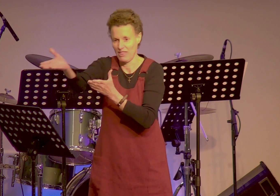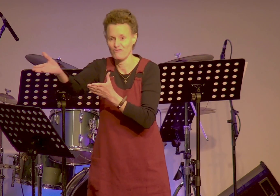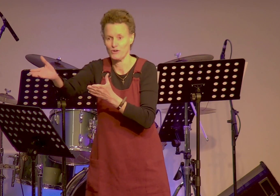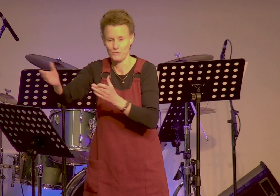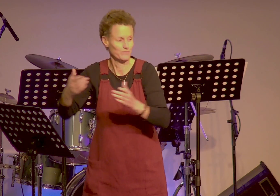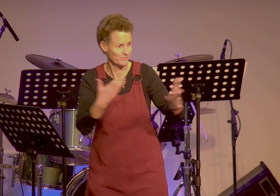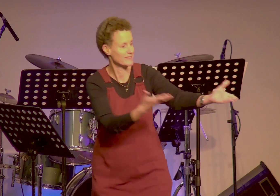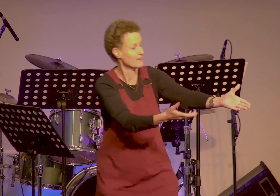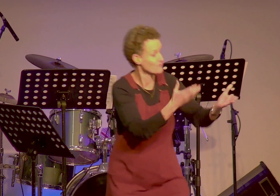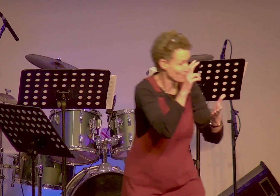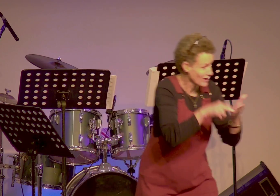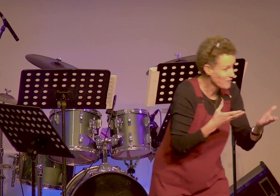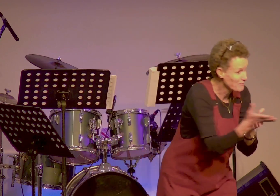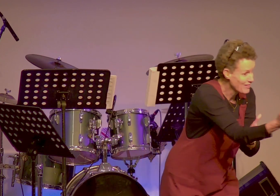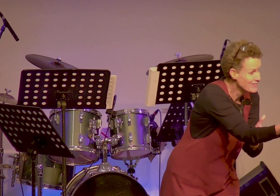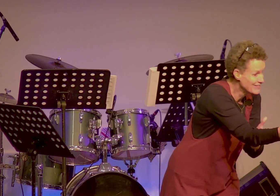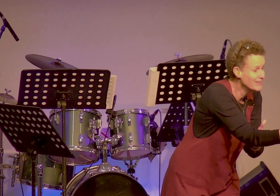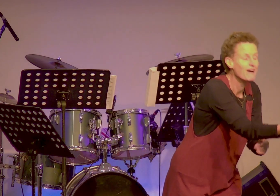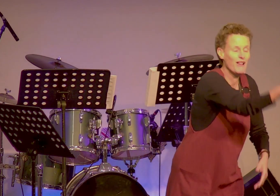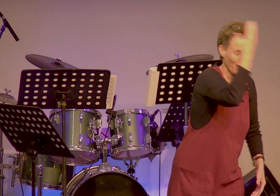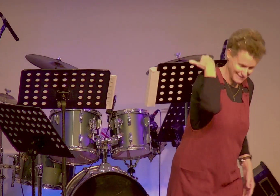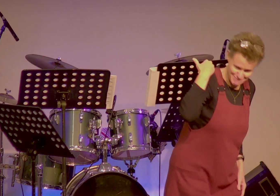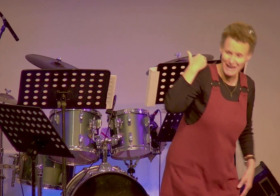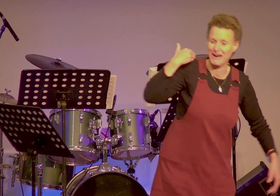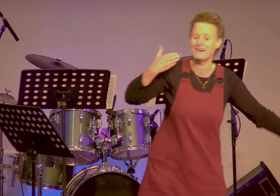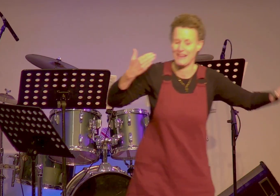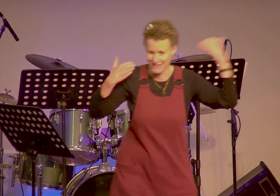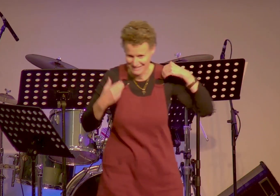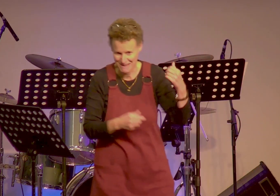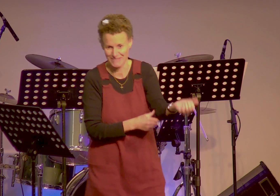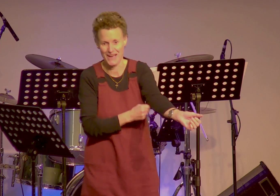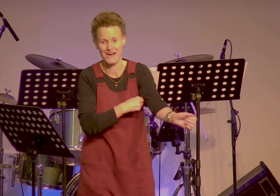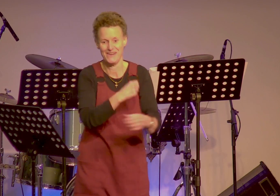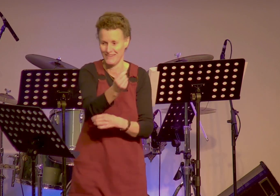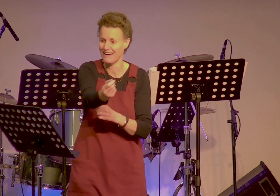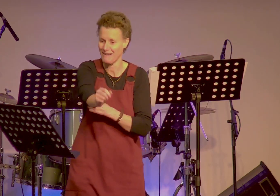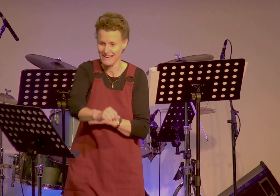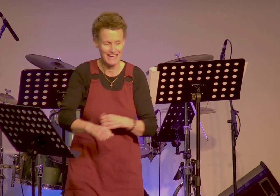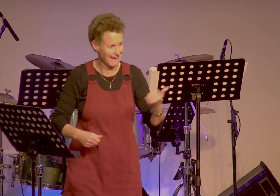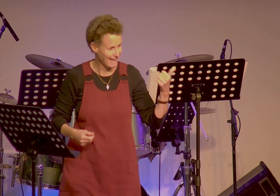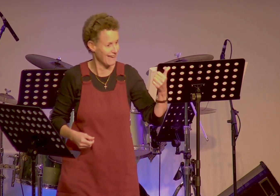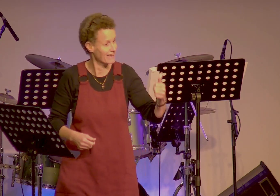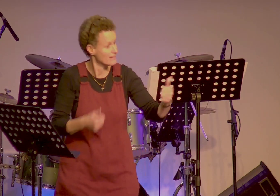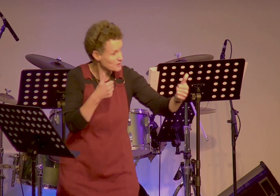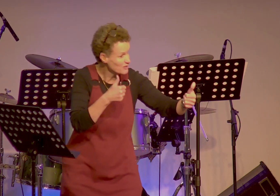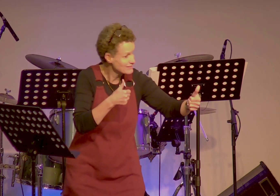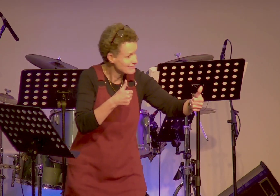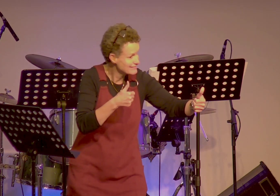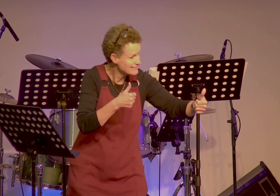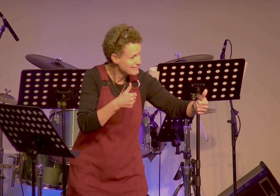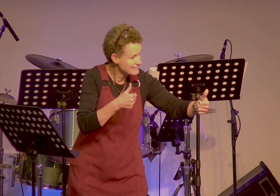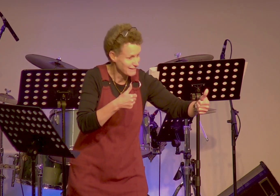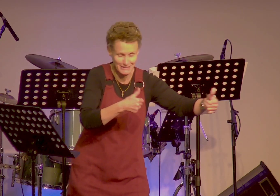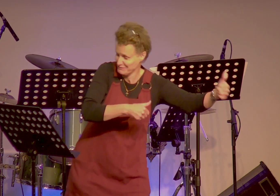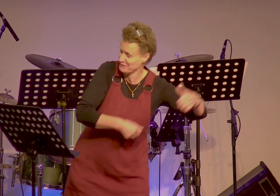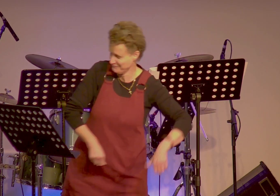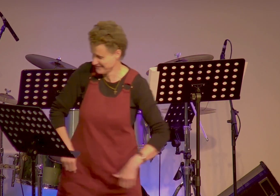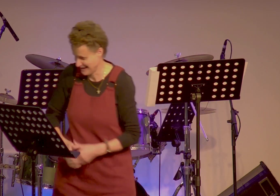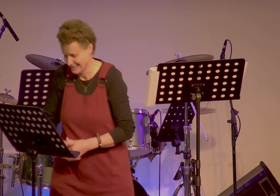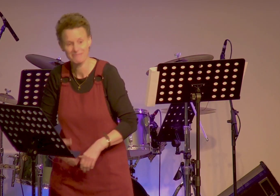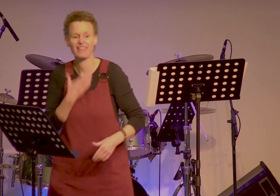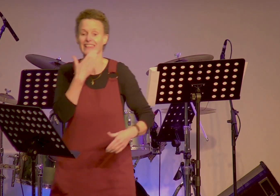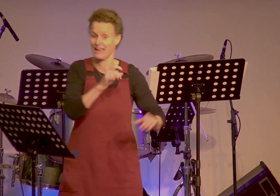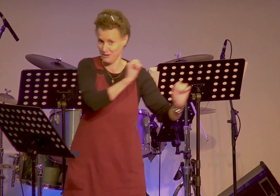Now, I haven't read it all the way through. Have you read it all the way through? Ah, well, a long time ago. Okay, fantastic. Well done. Is it any good?